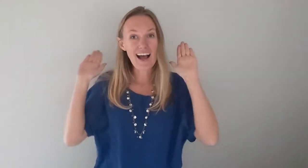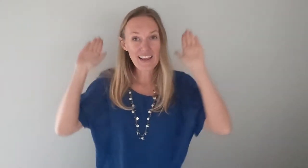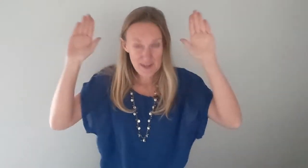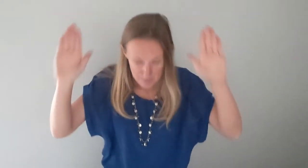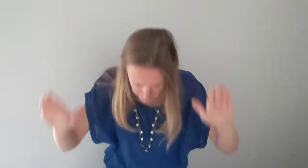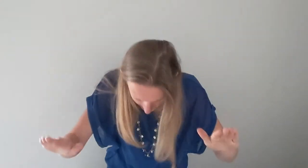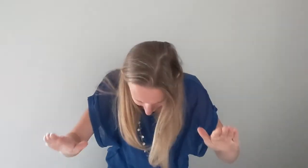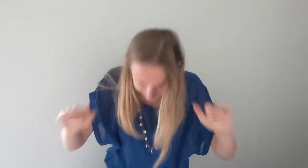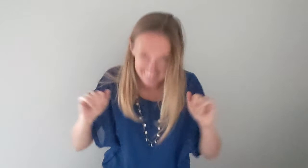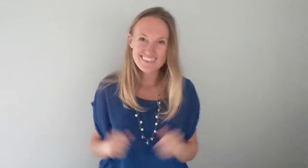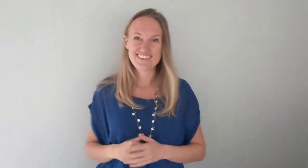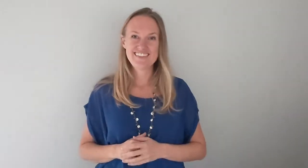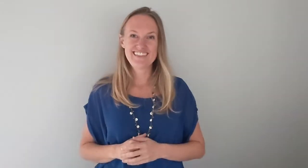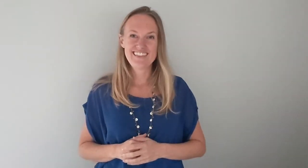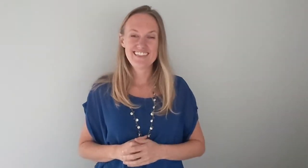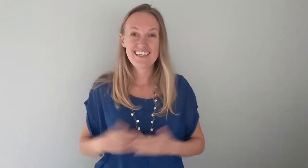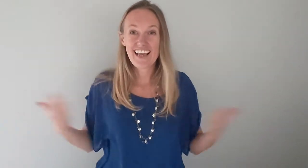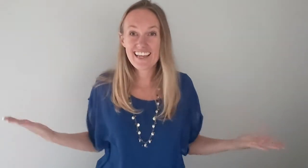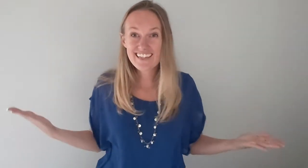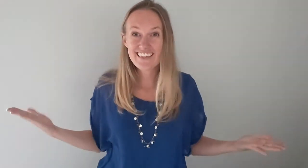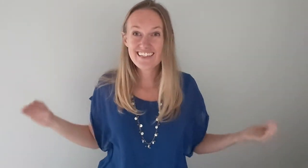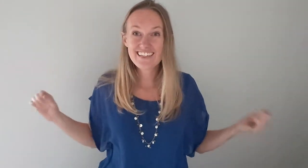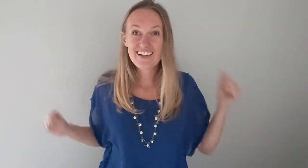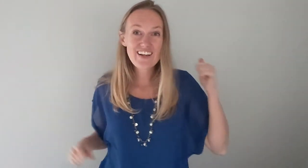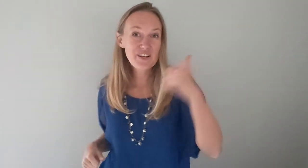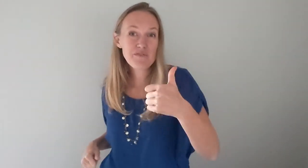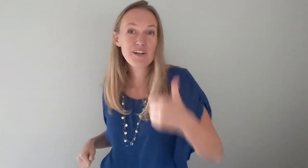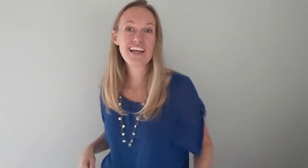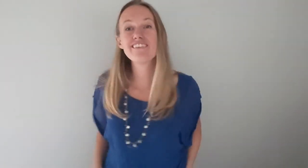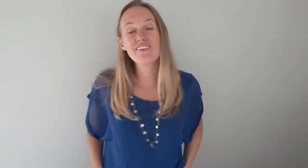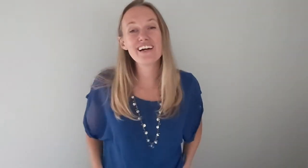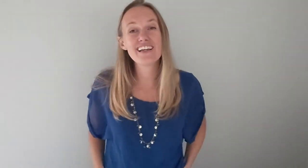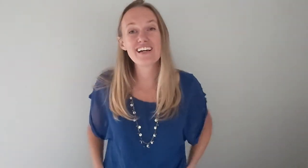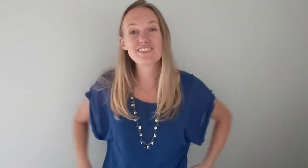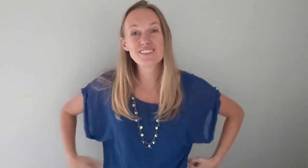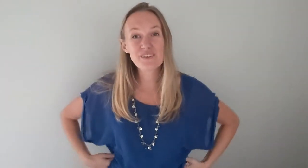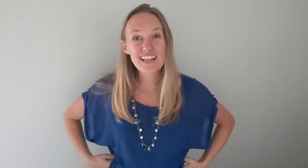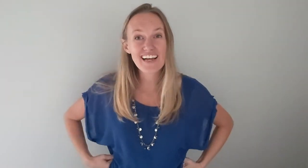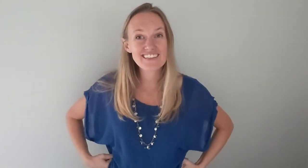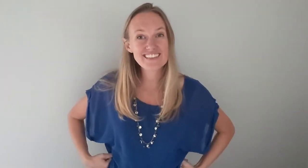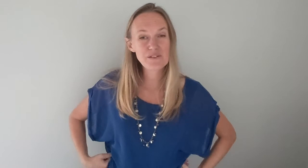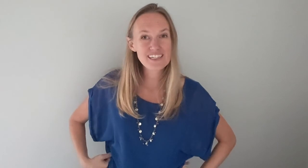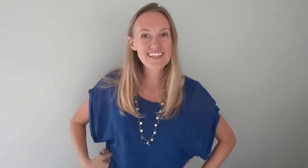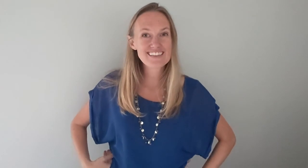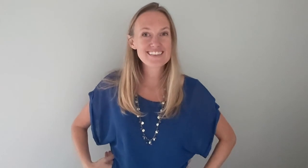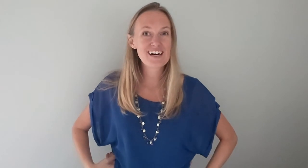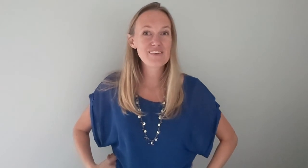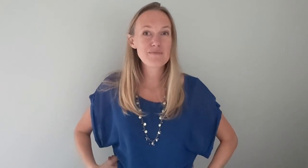I bow. Hey, good work everyone. I'm so glad you're still working on this song with